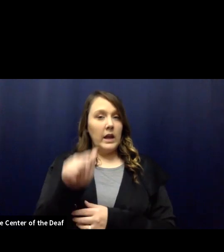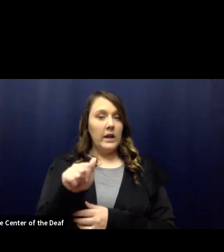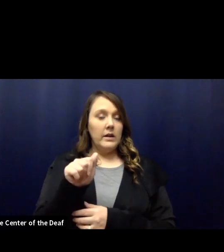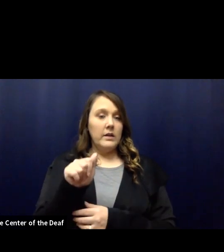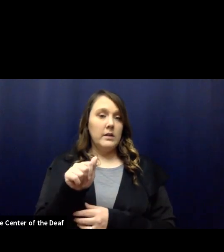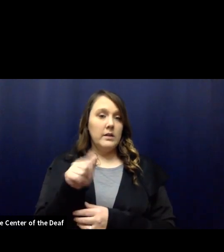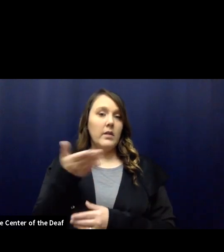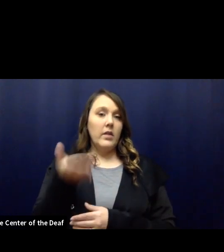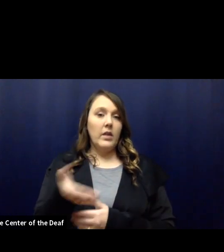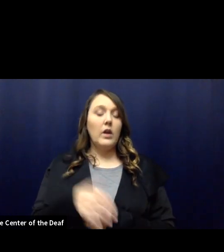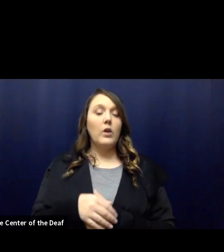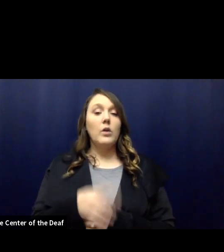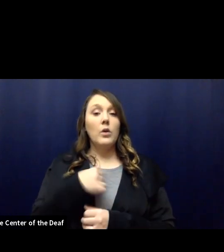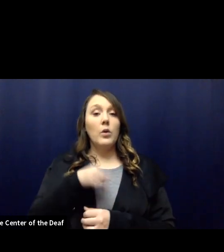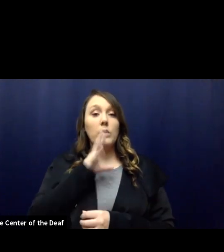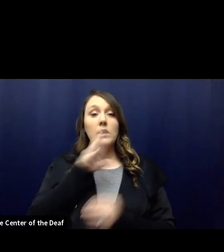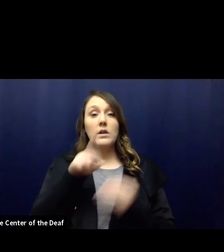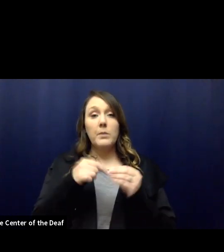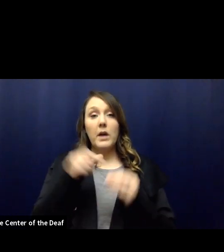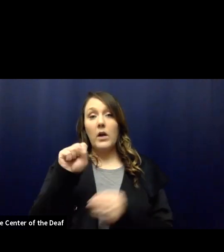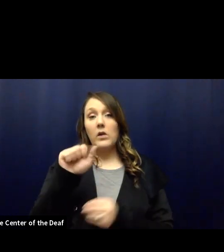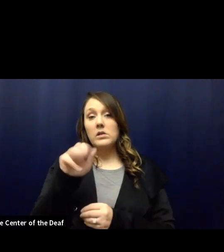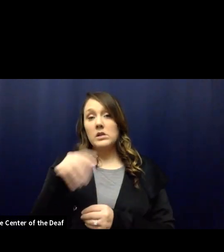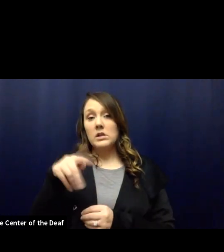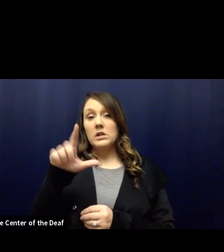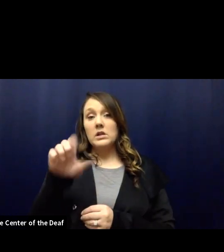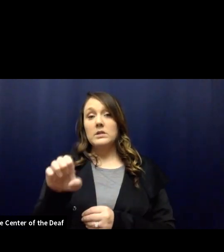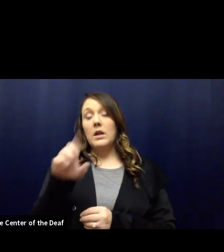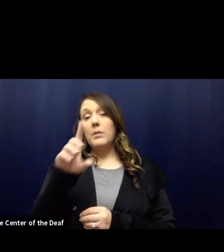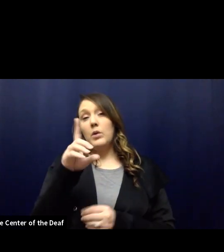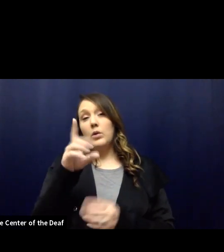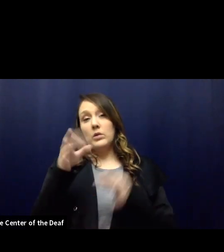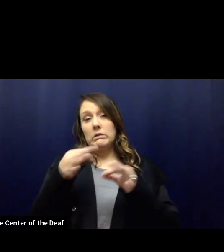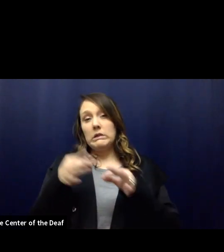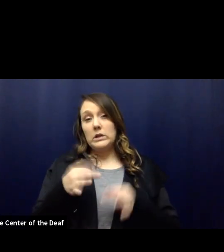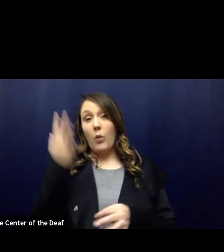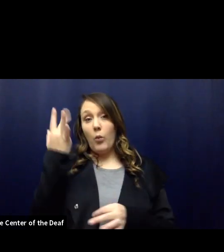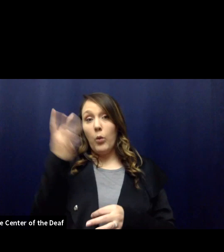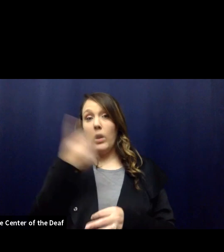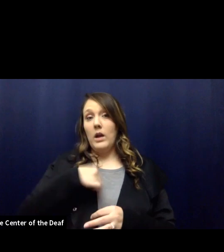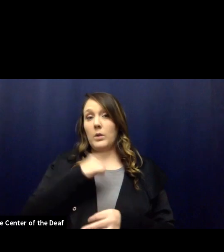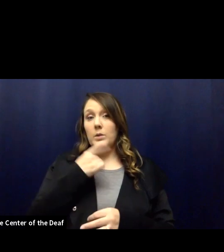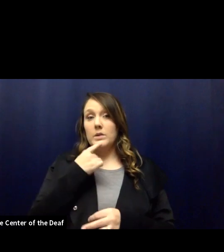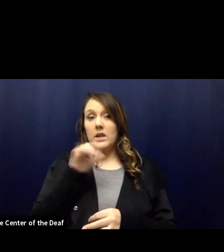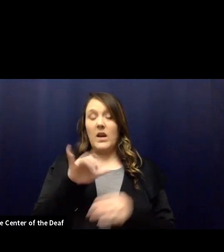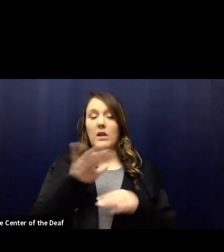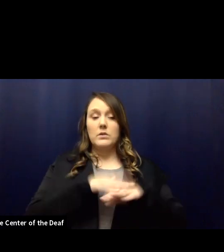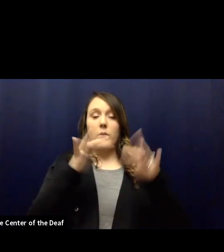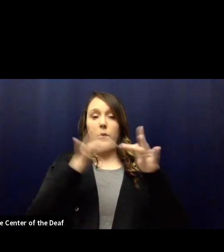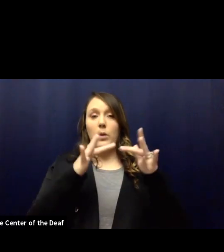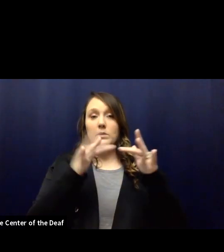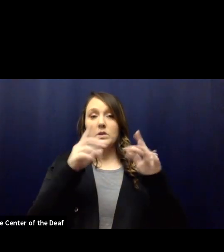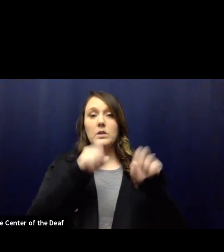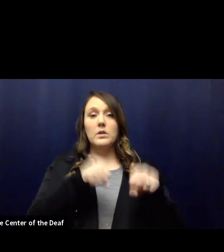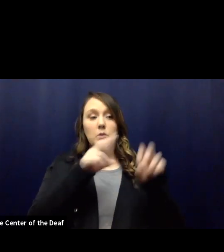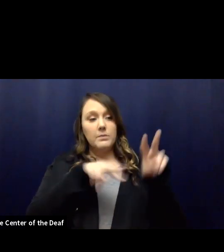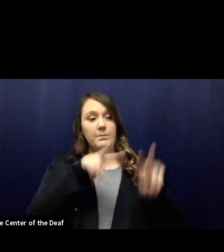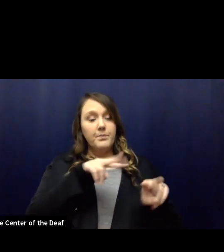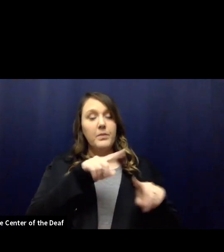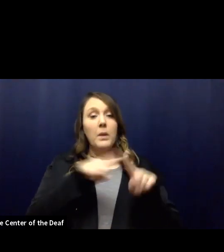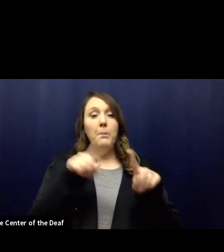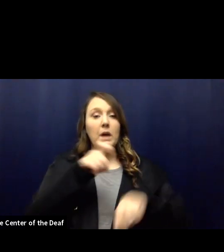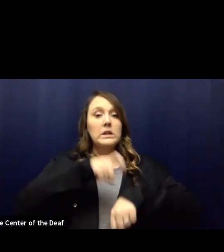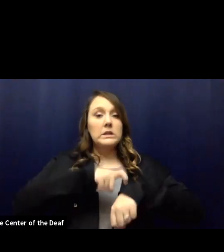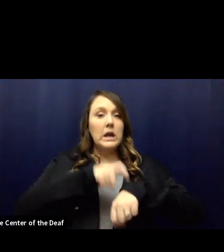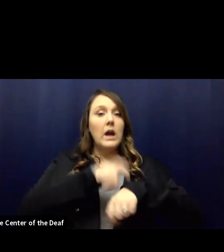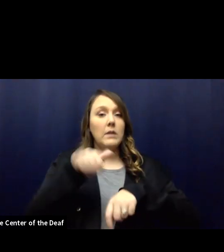We talk about that it's a sample. The details of why we say that are on the website, and you can look at that as well. But the time frame is very much